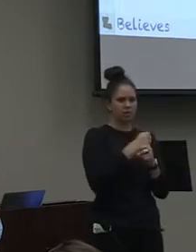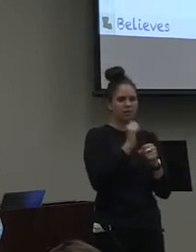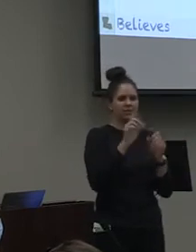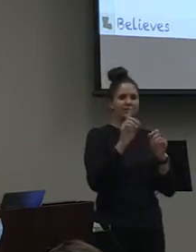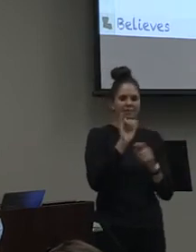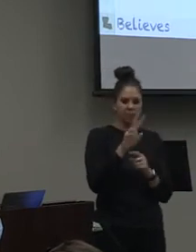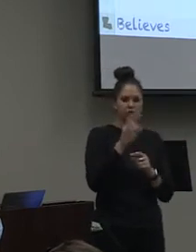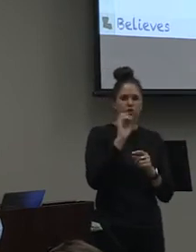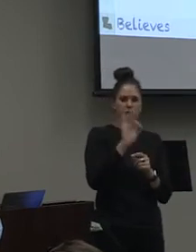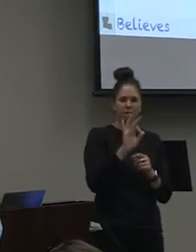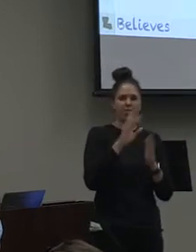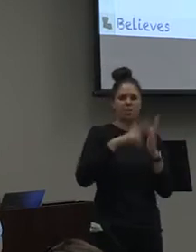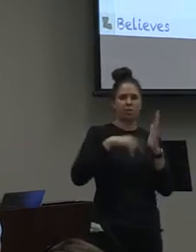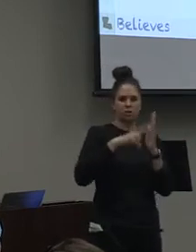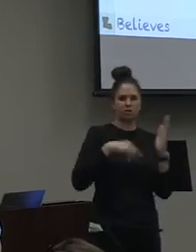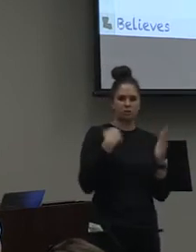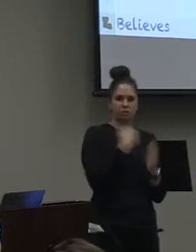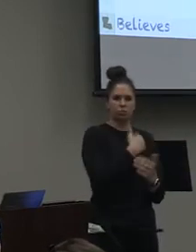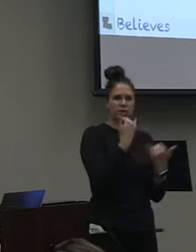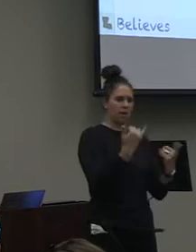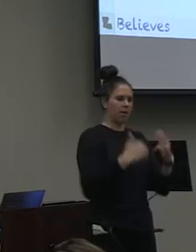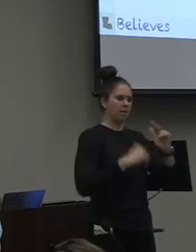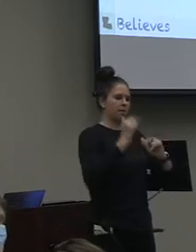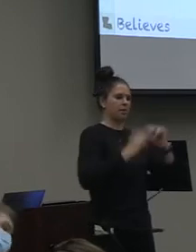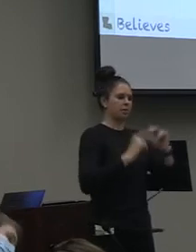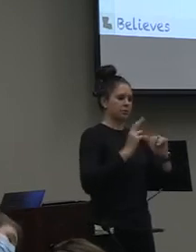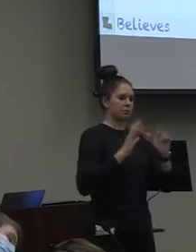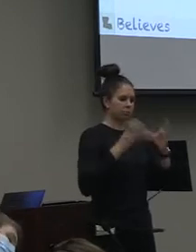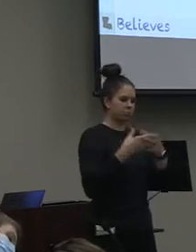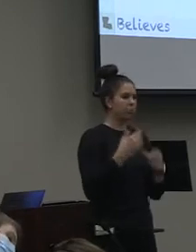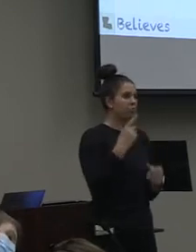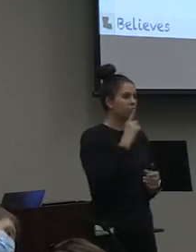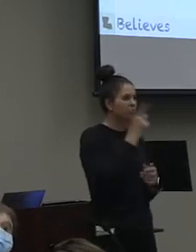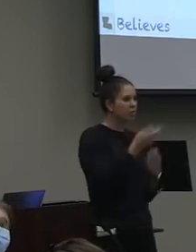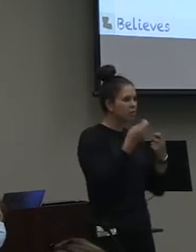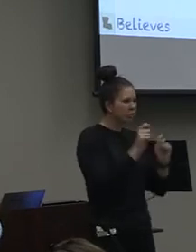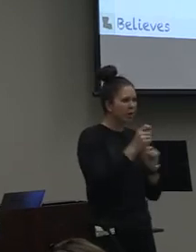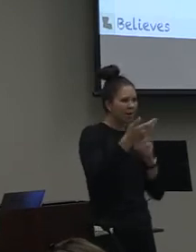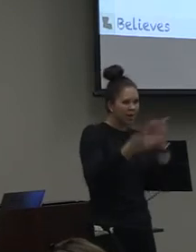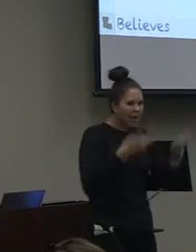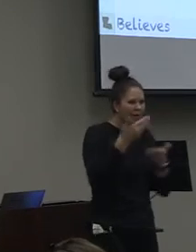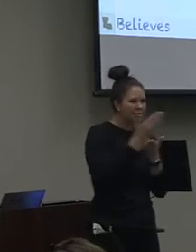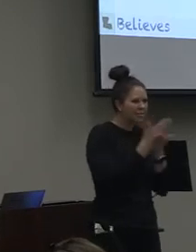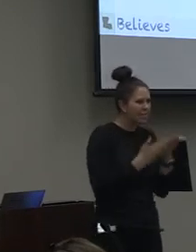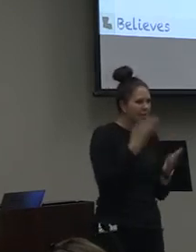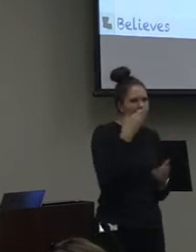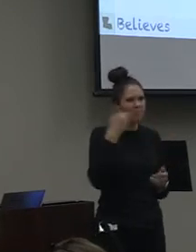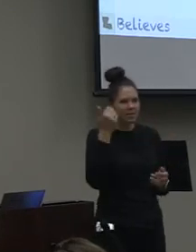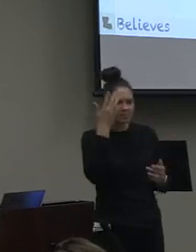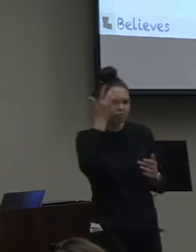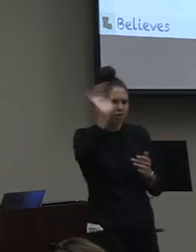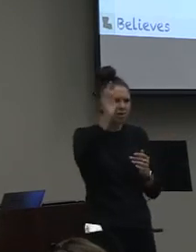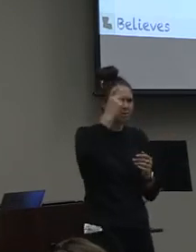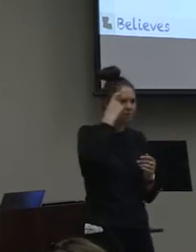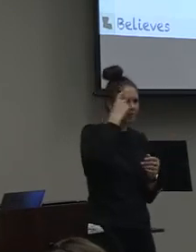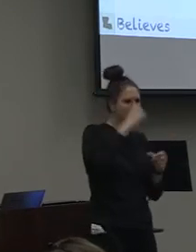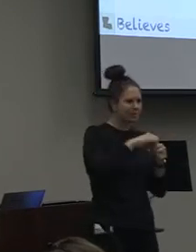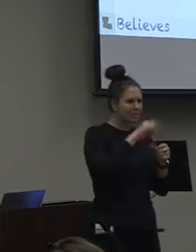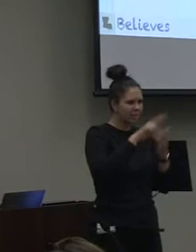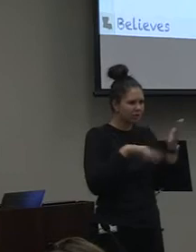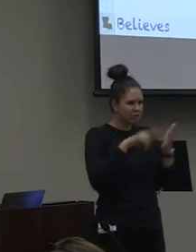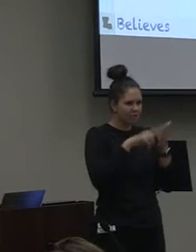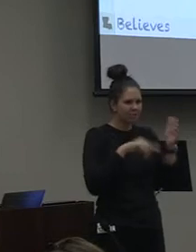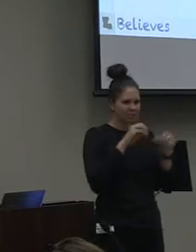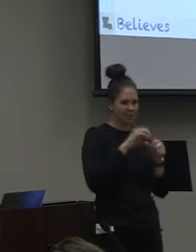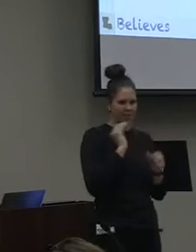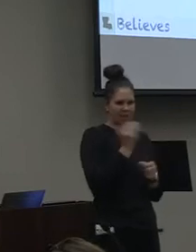which we have since then built upon. And so really tried to hire some of the best and brightest minds in literacy in our state